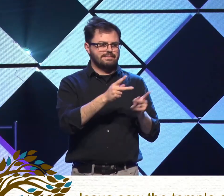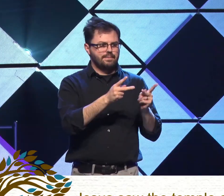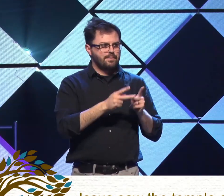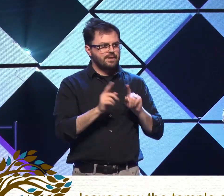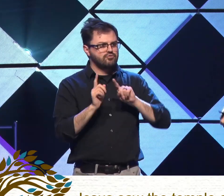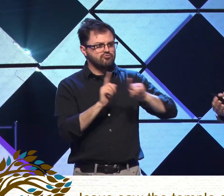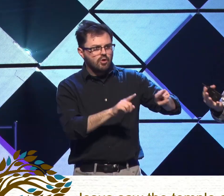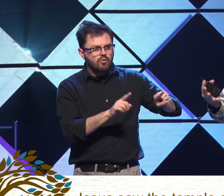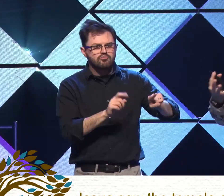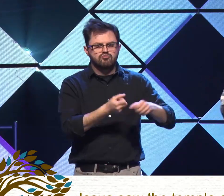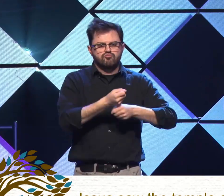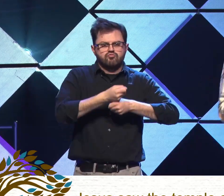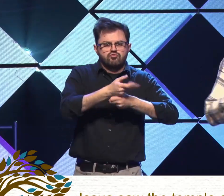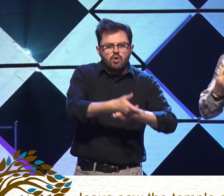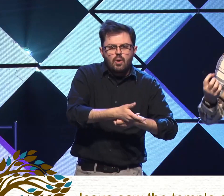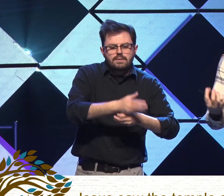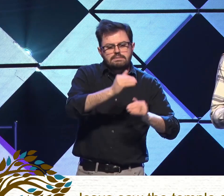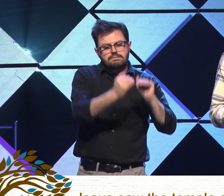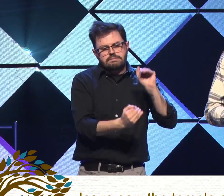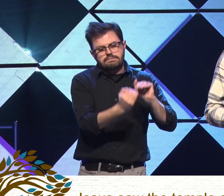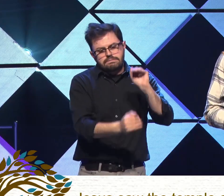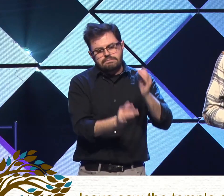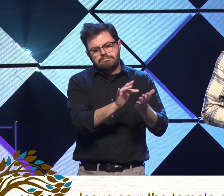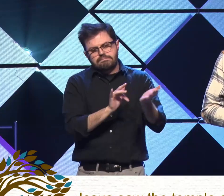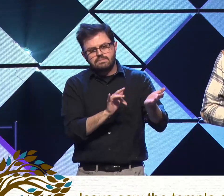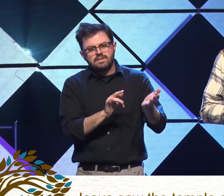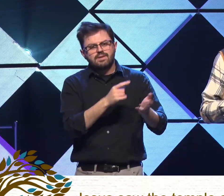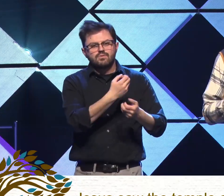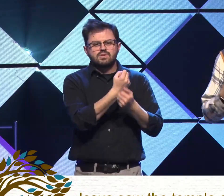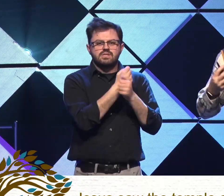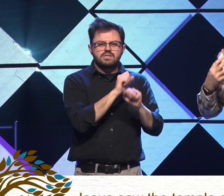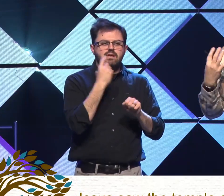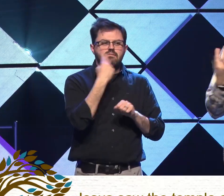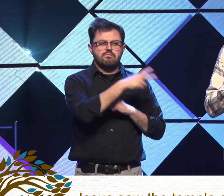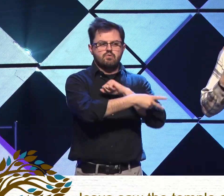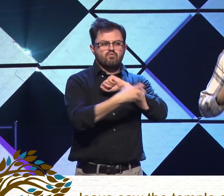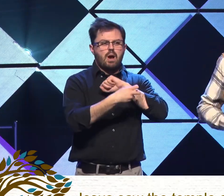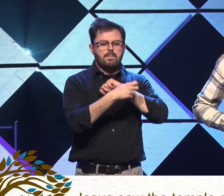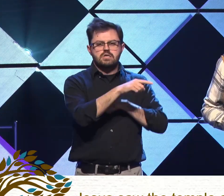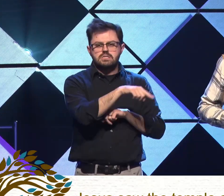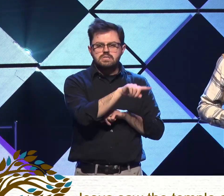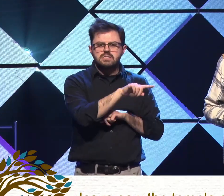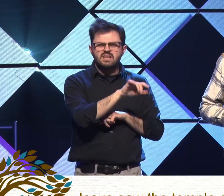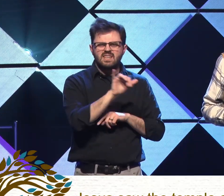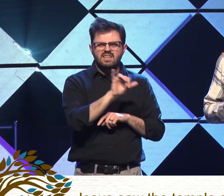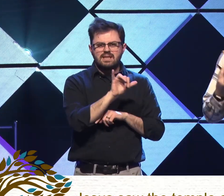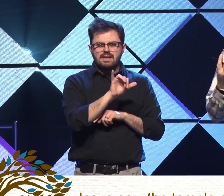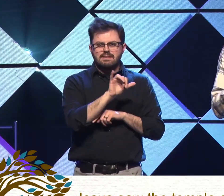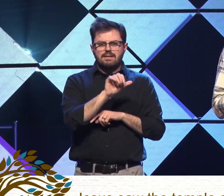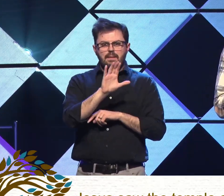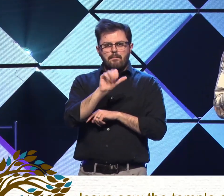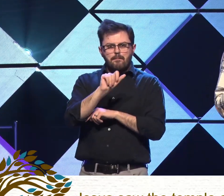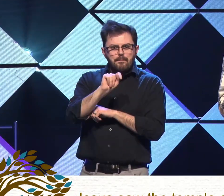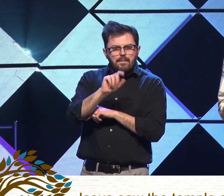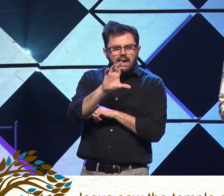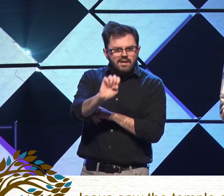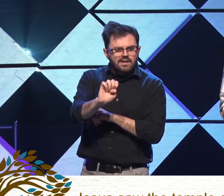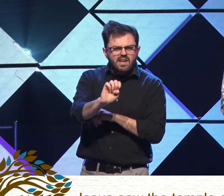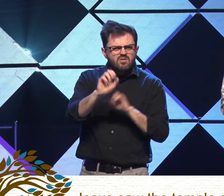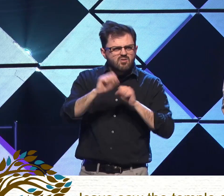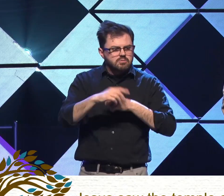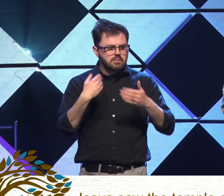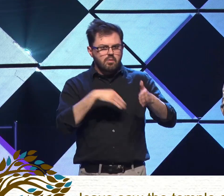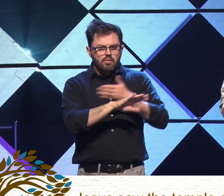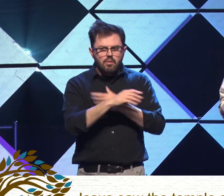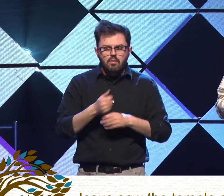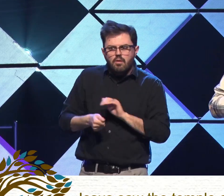do injustice, but it was a safe haven, right? It was like the bat cave where you could go and be safe as